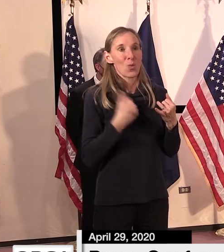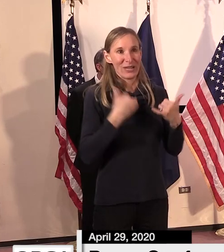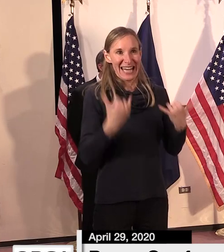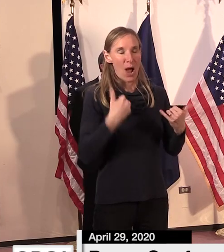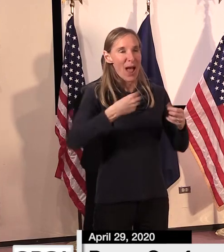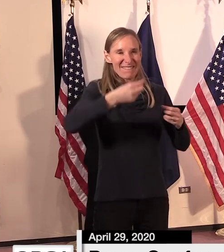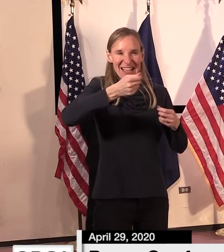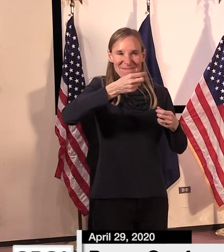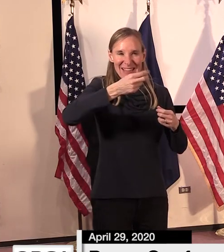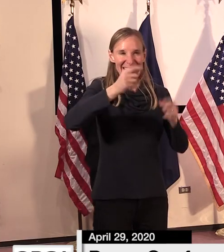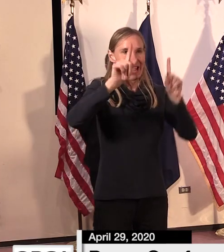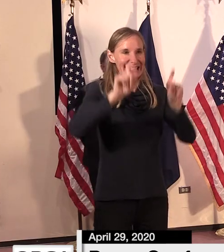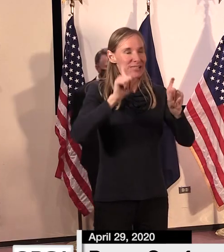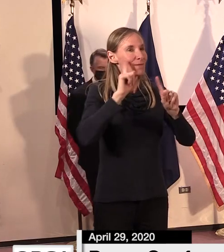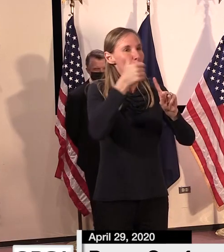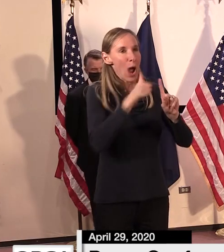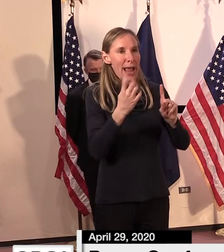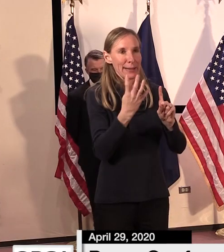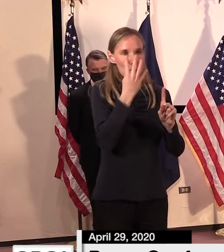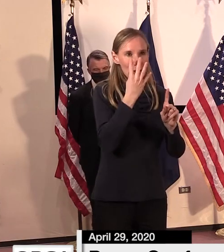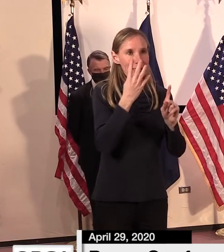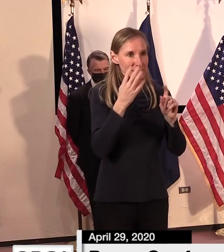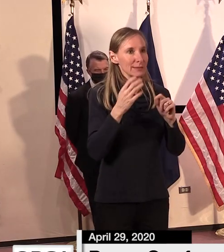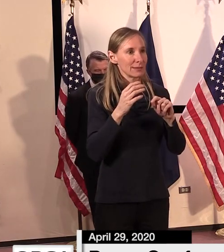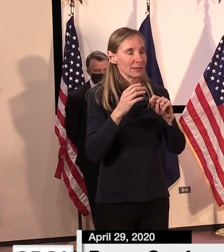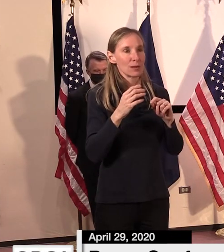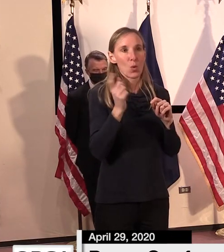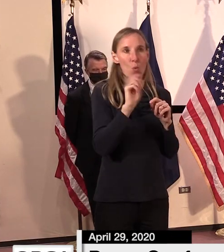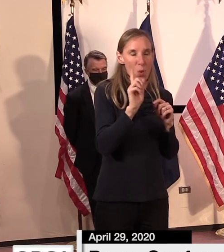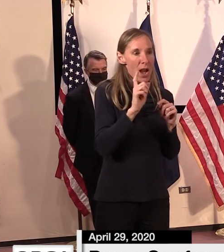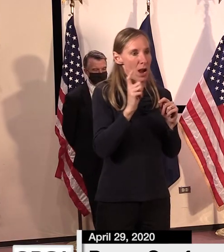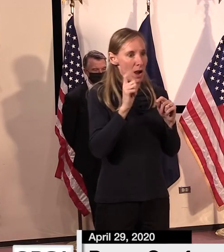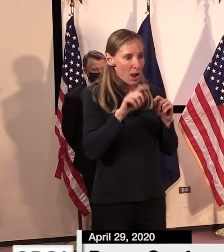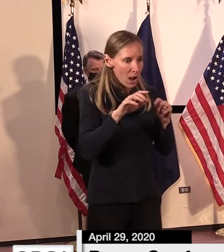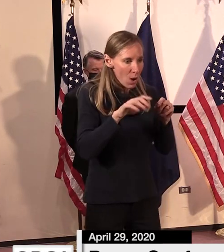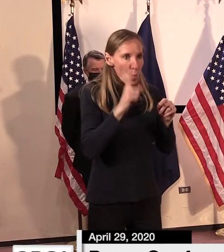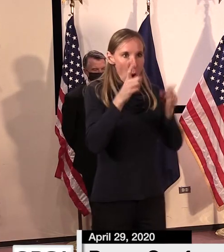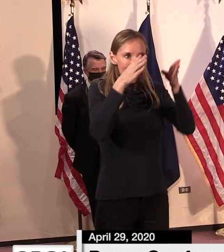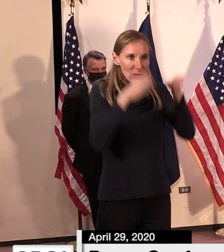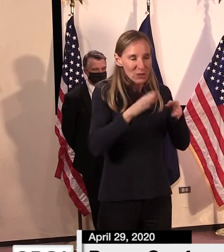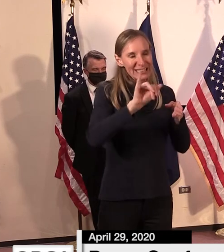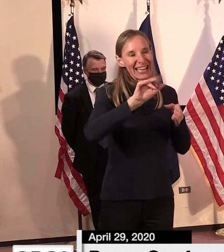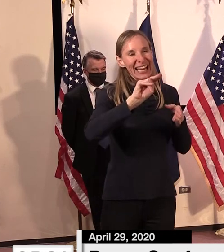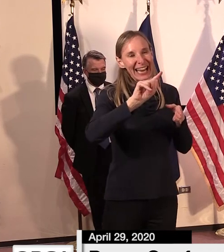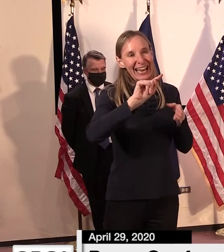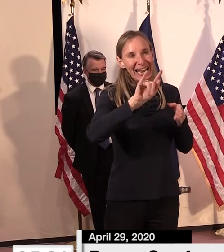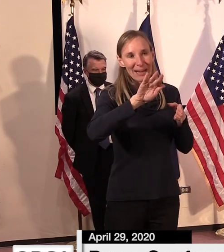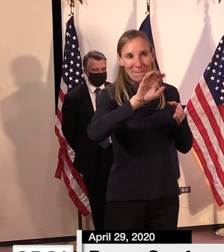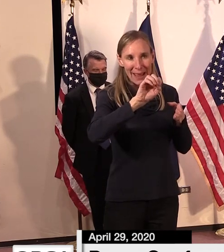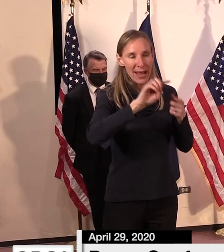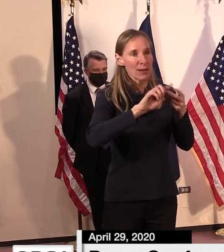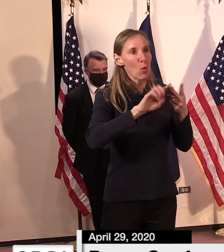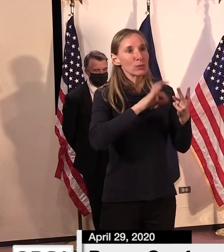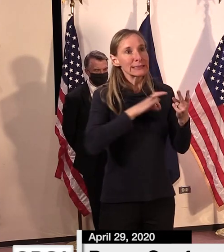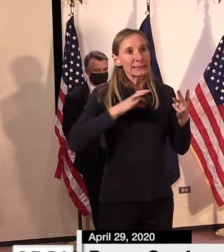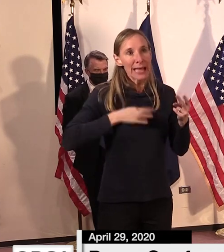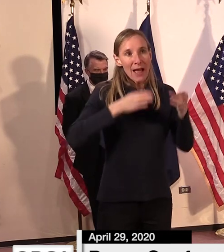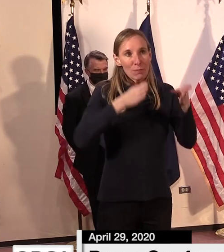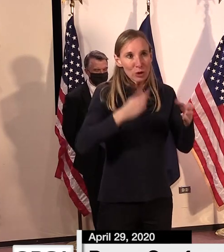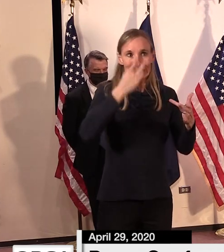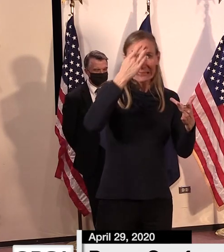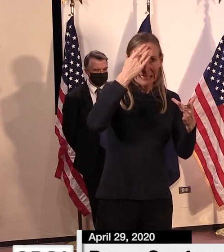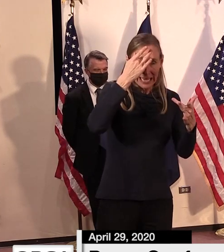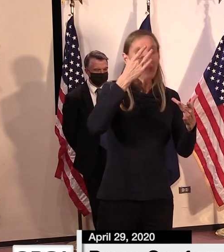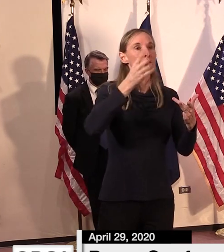immediate testing at any correctional facility where there has been a positive test. If an inmate or a staff is symptomatic